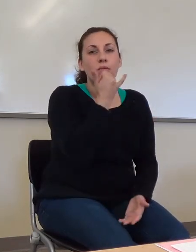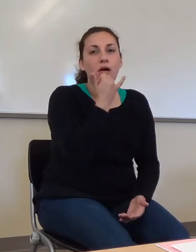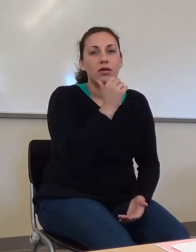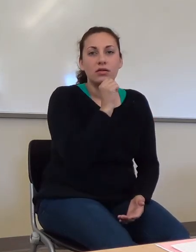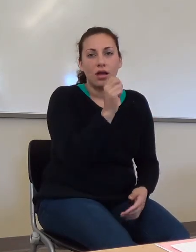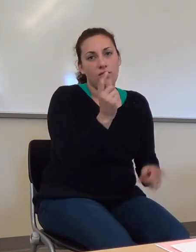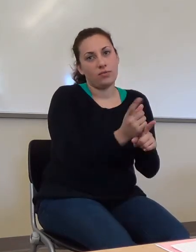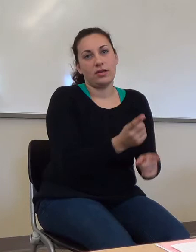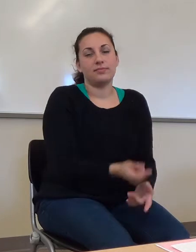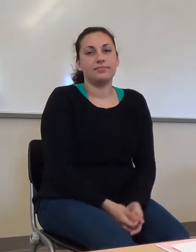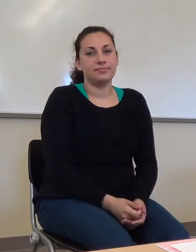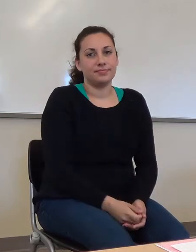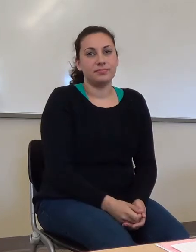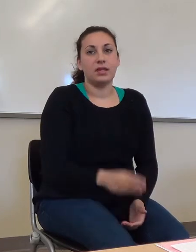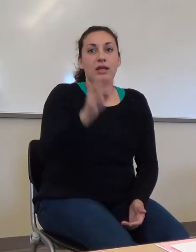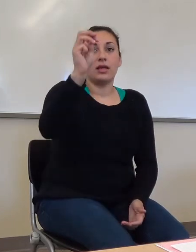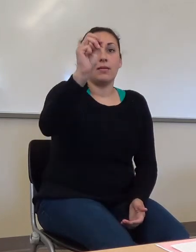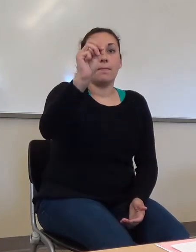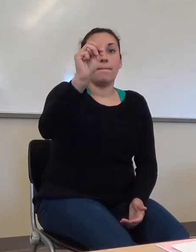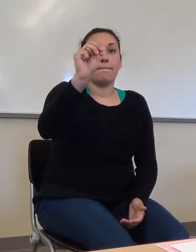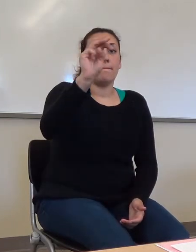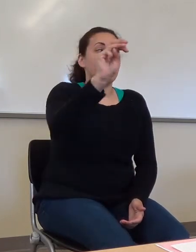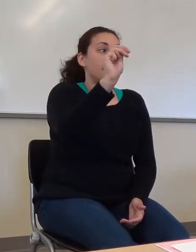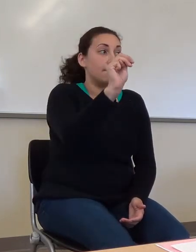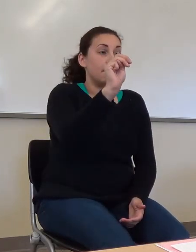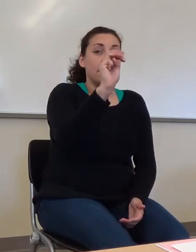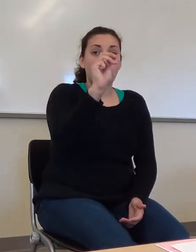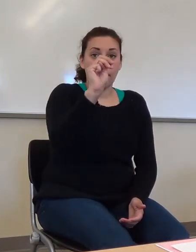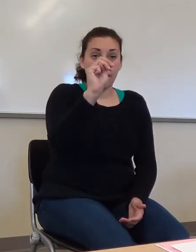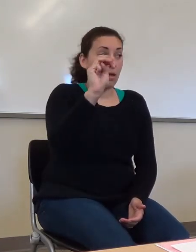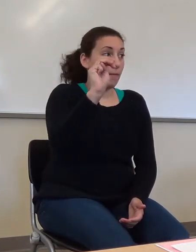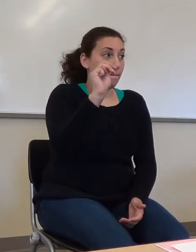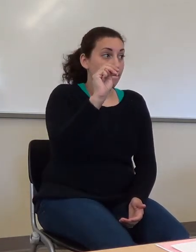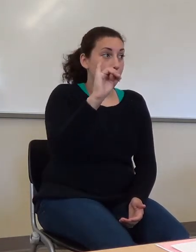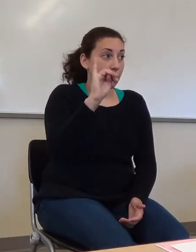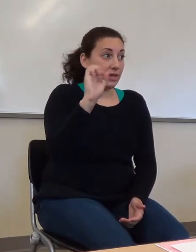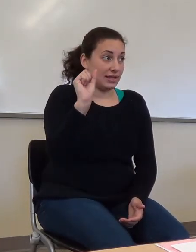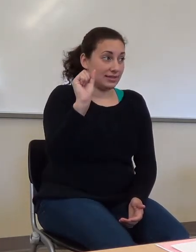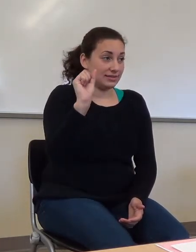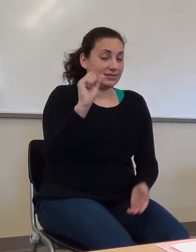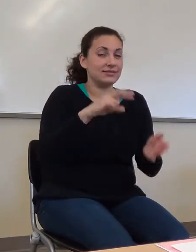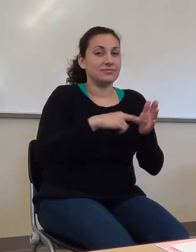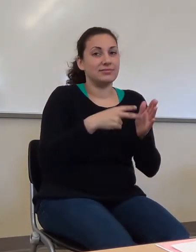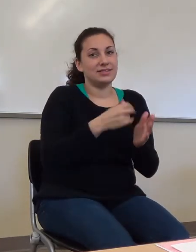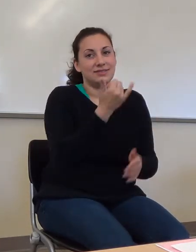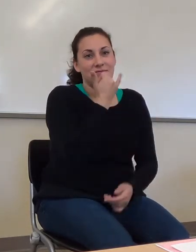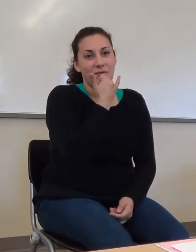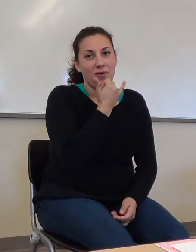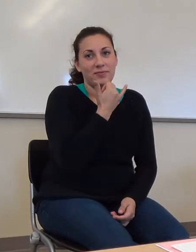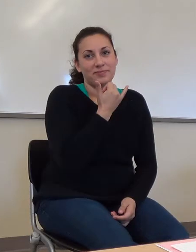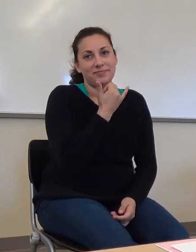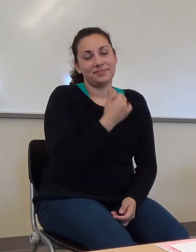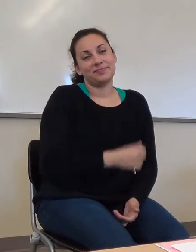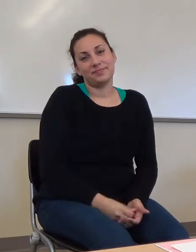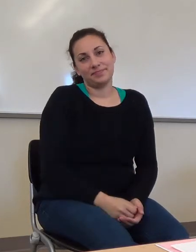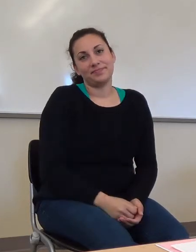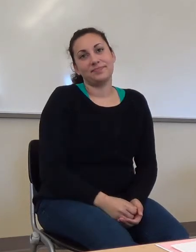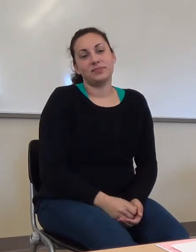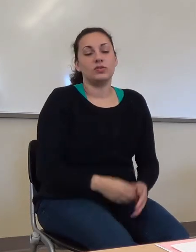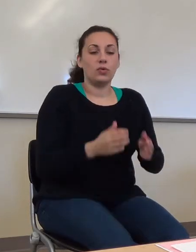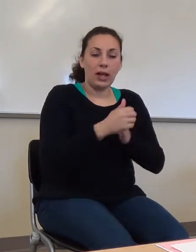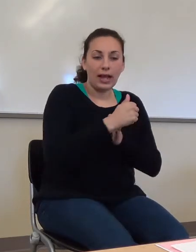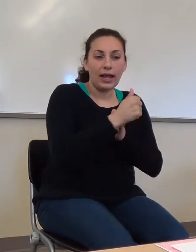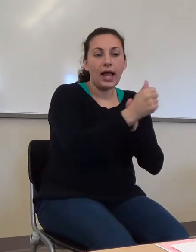not, it means wrong. So this is okay, but basically it meant wrongly guided